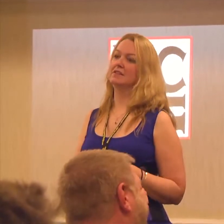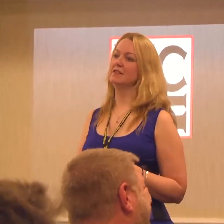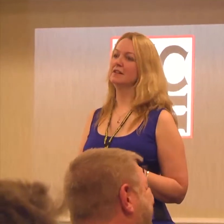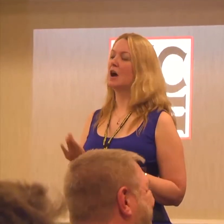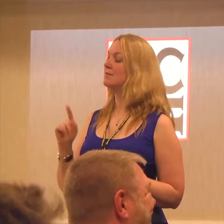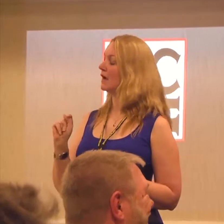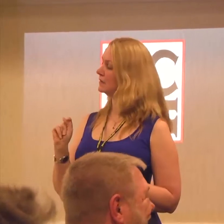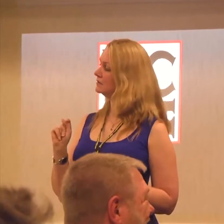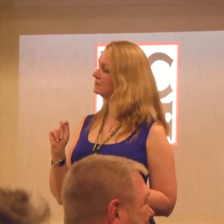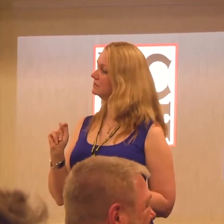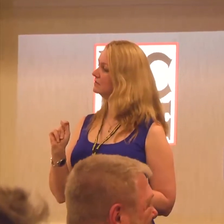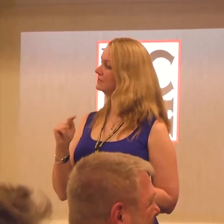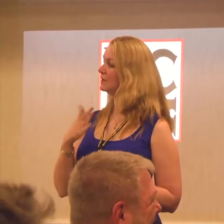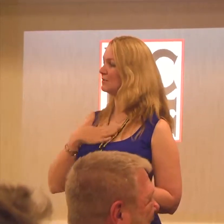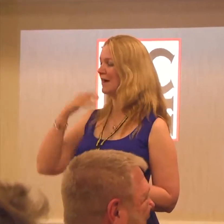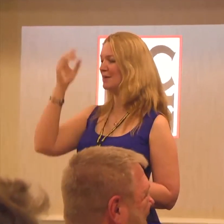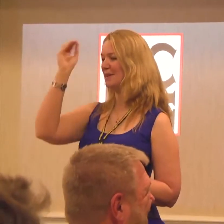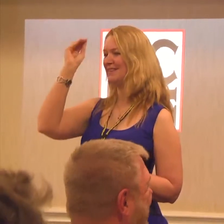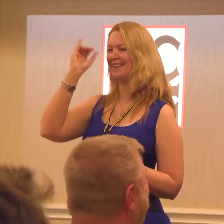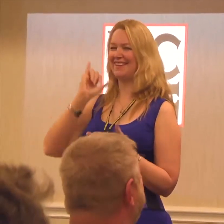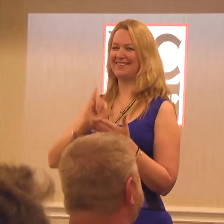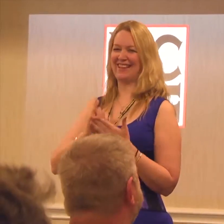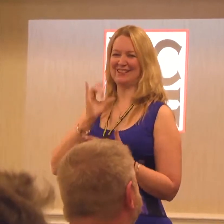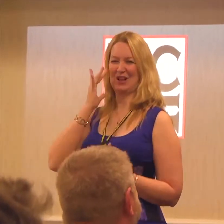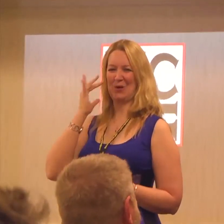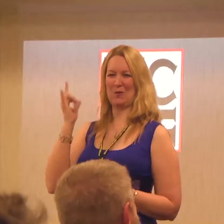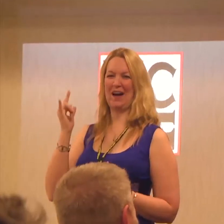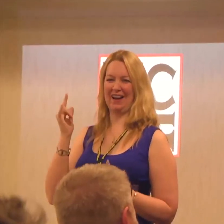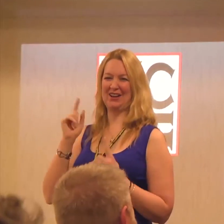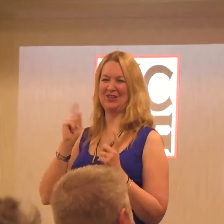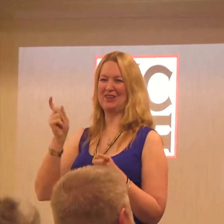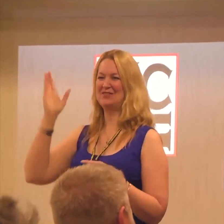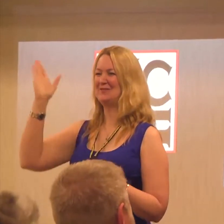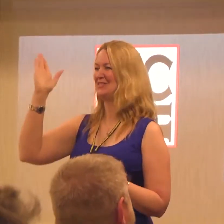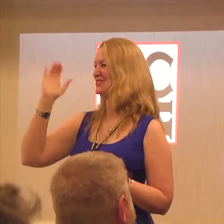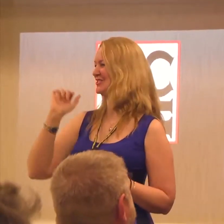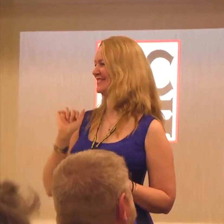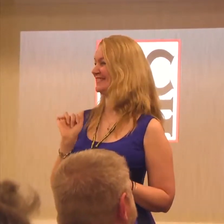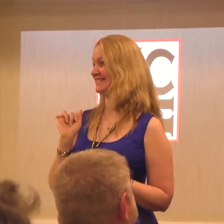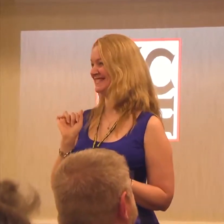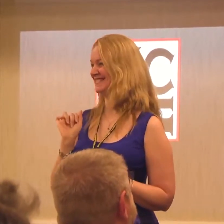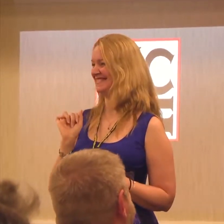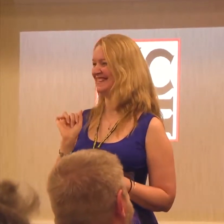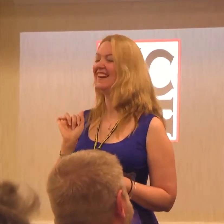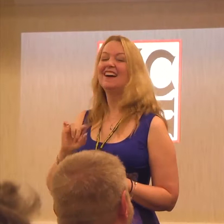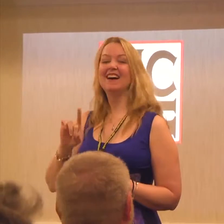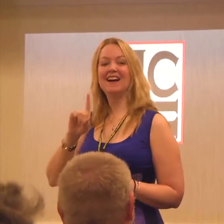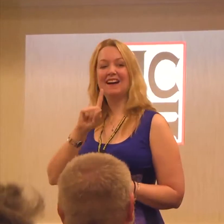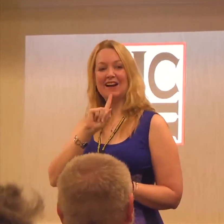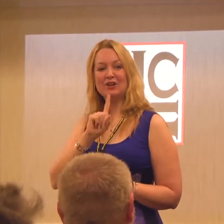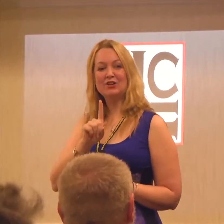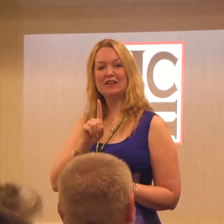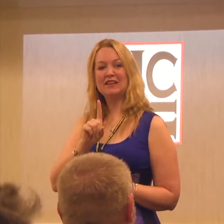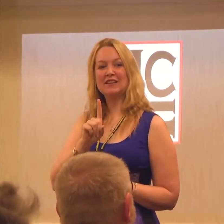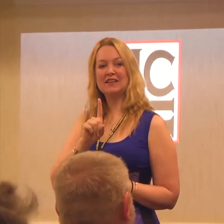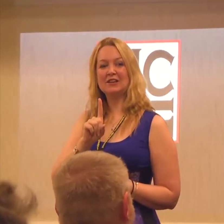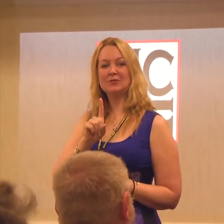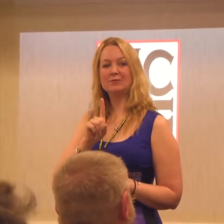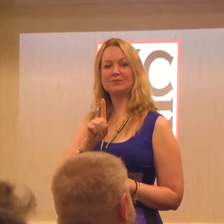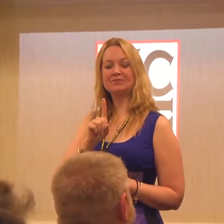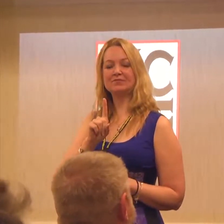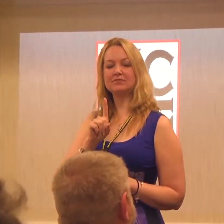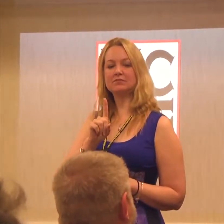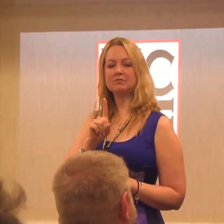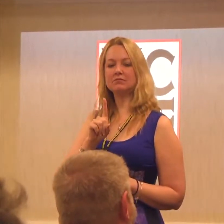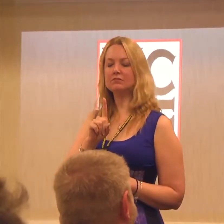But in my opinion, that's the exact reason why you give keynotes. It actually